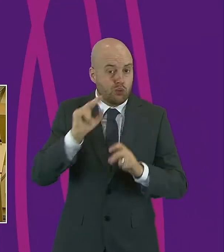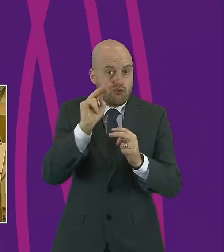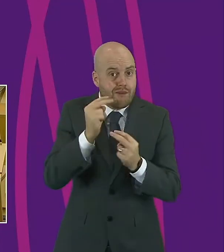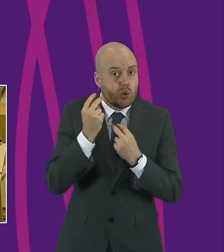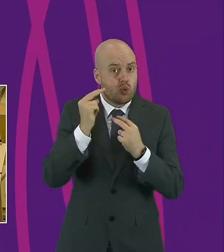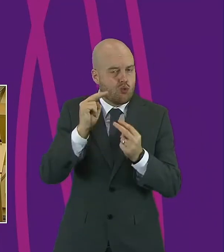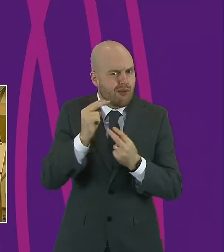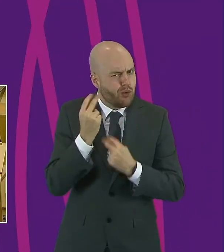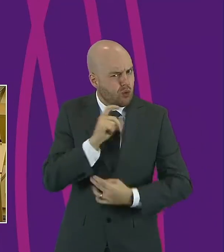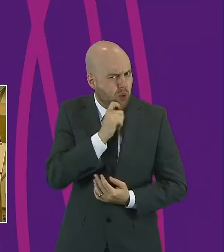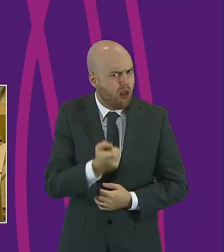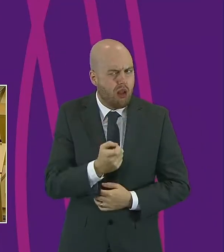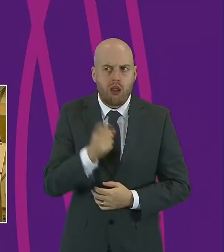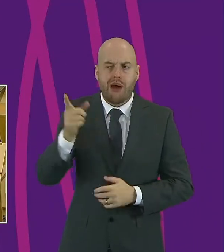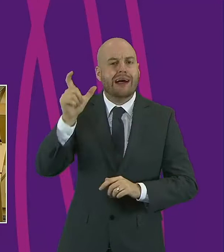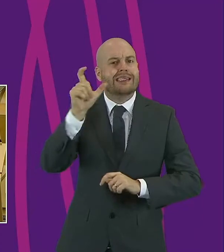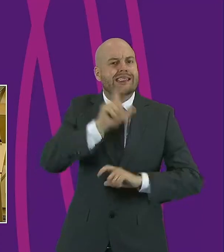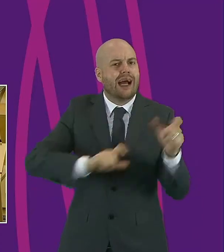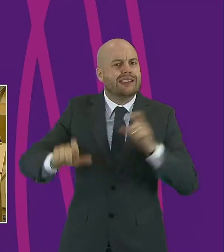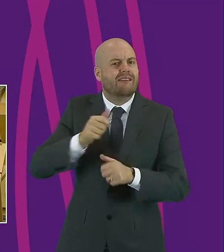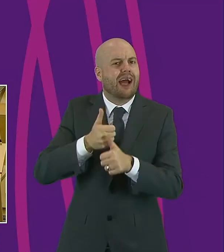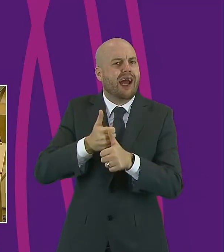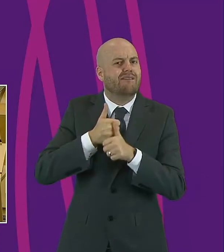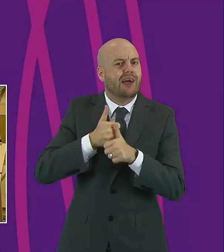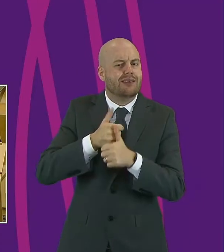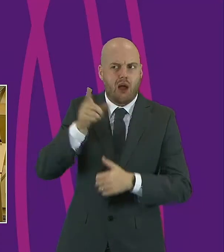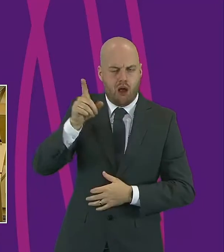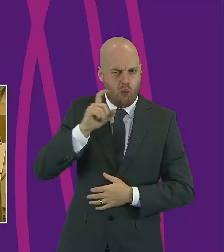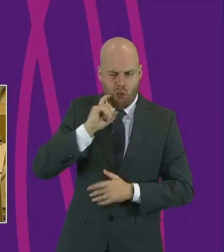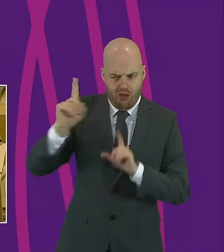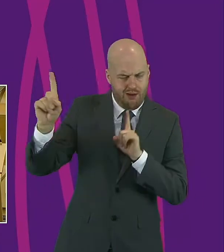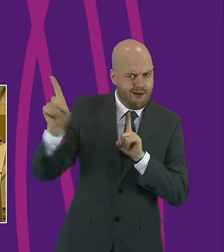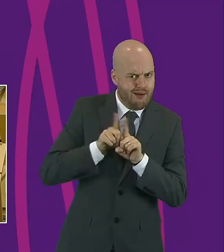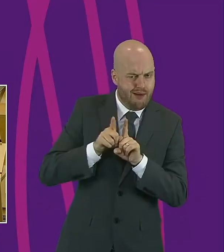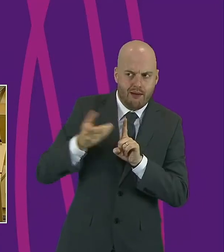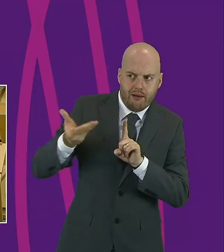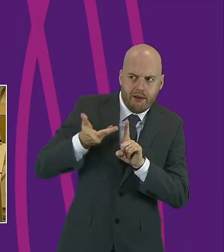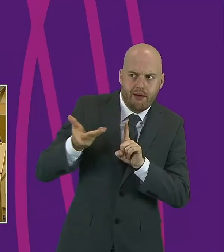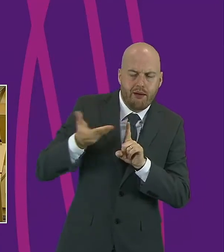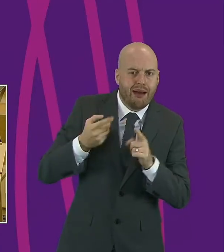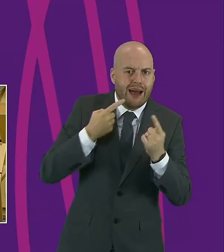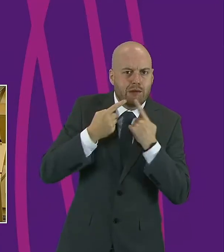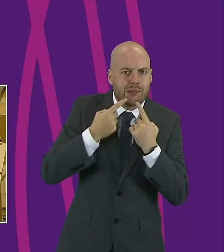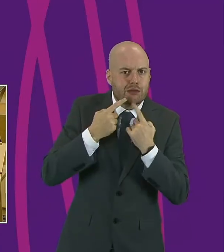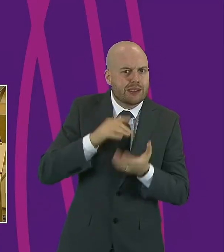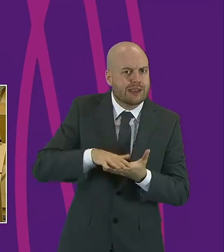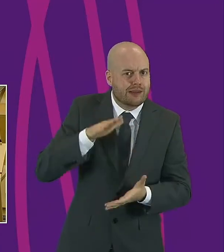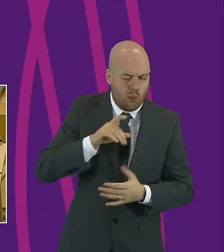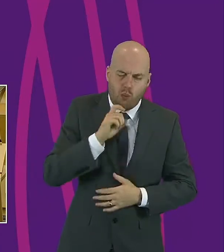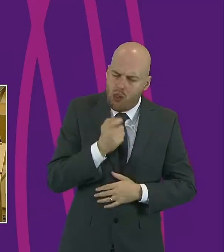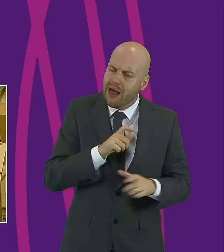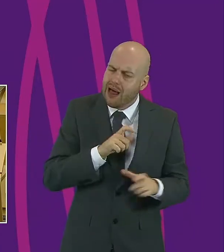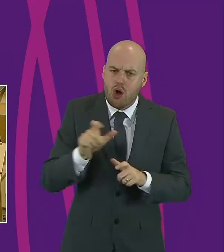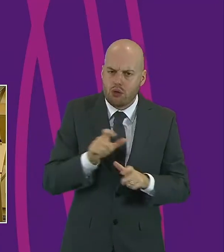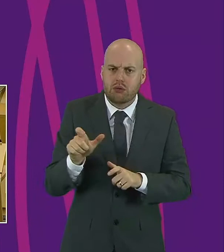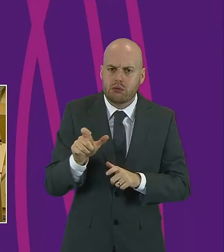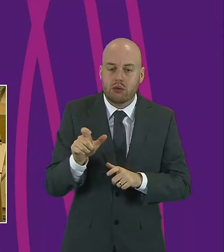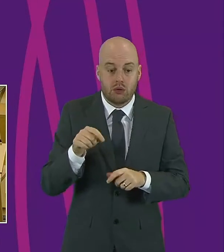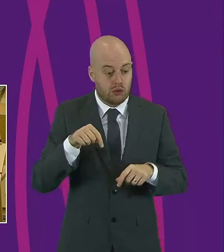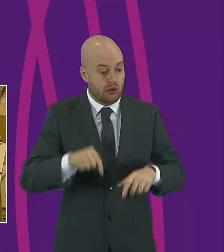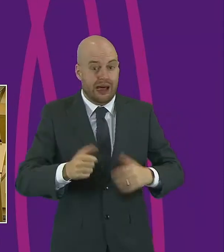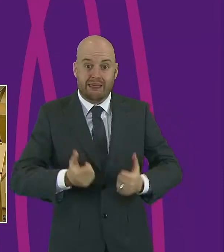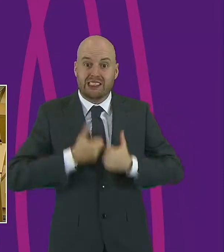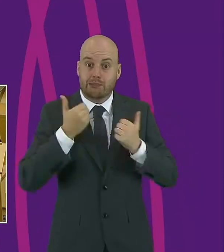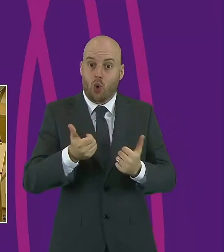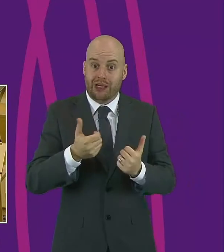ask our scientific advisors to continue to review emerging evidence. There is, I've read summary reports this morning of evidence